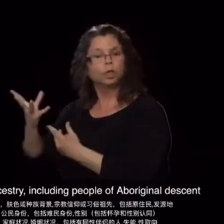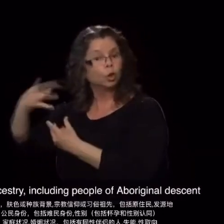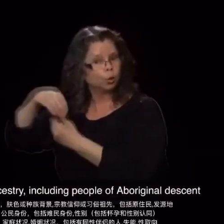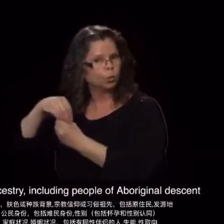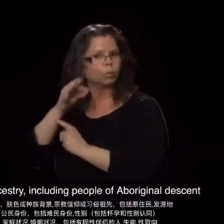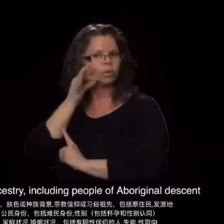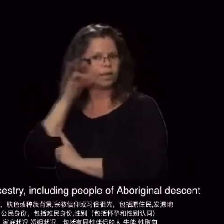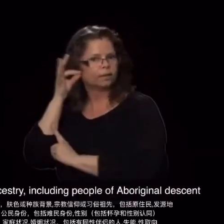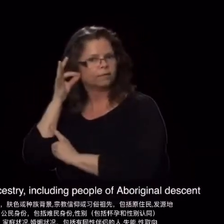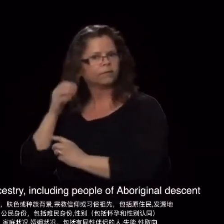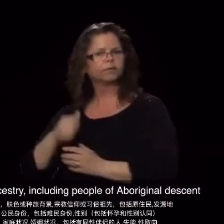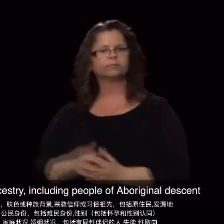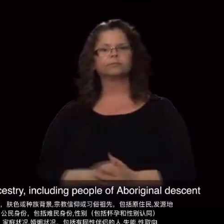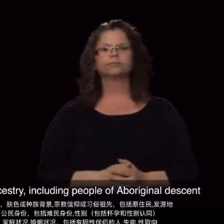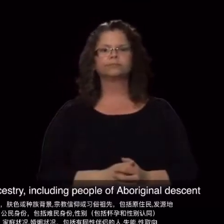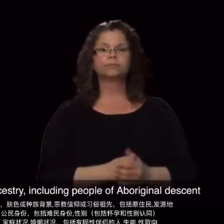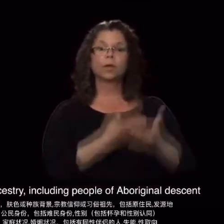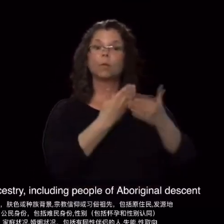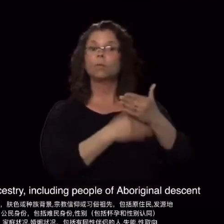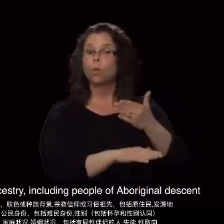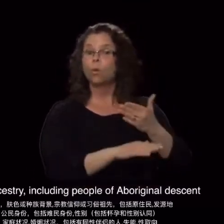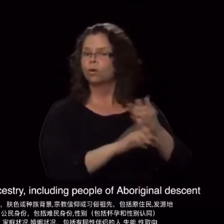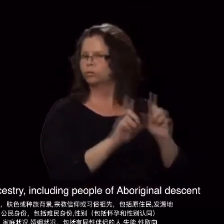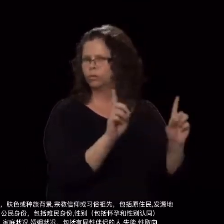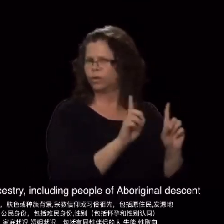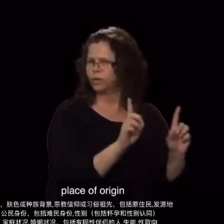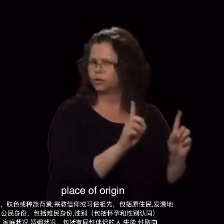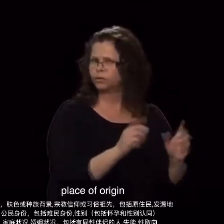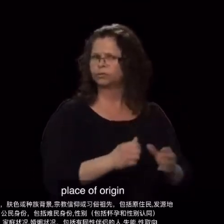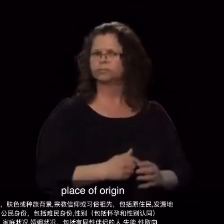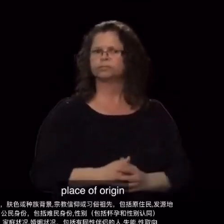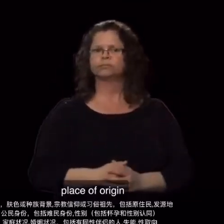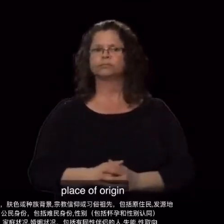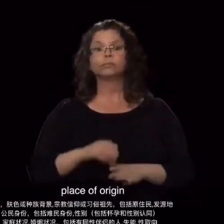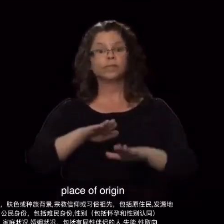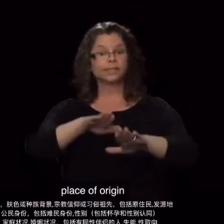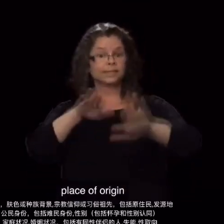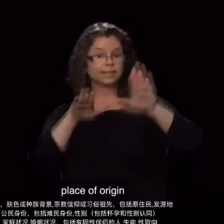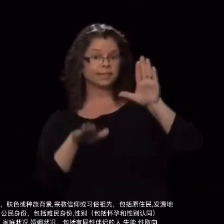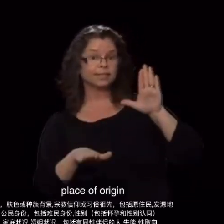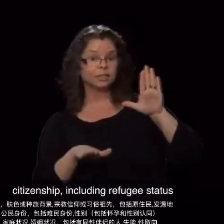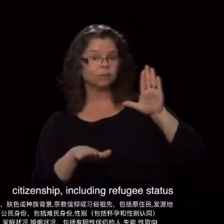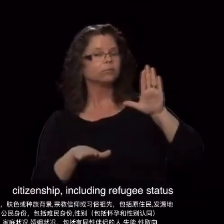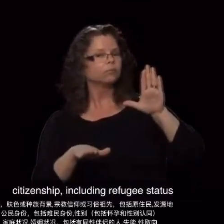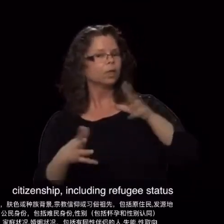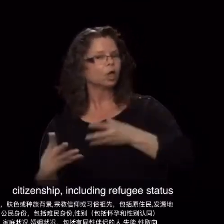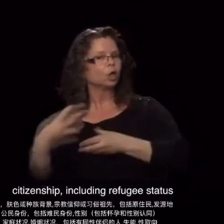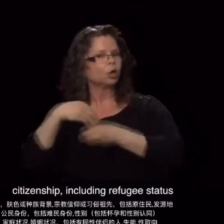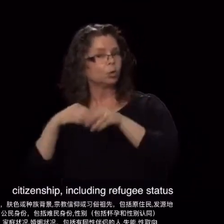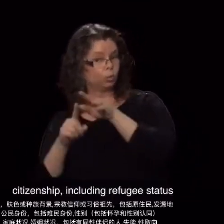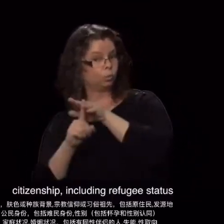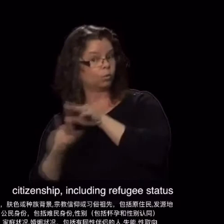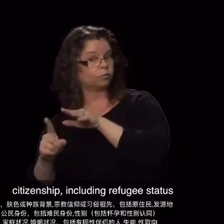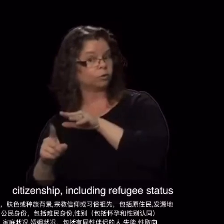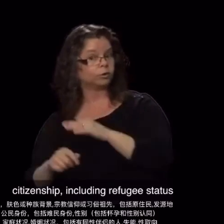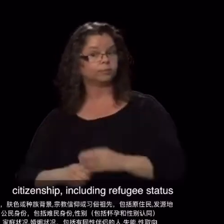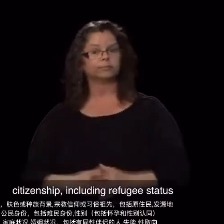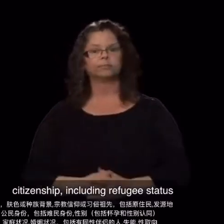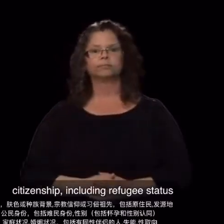ancestry, including people of Aboriginal descent, place of origin, citizenship, including refugee